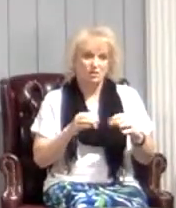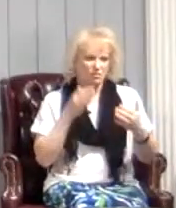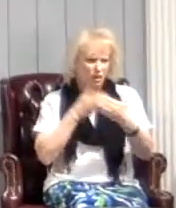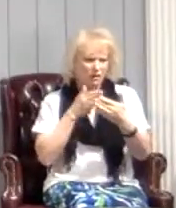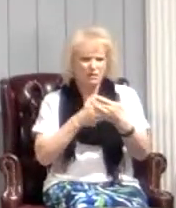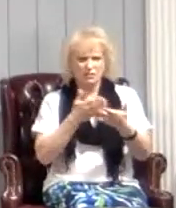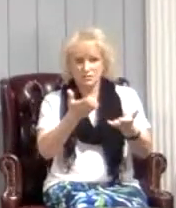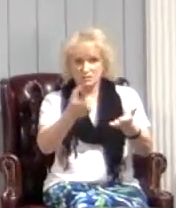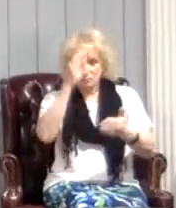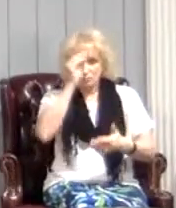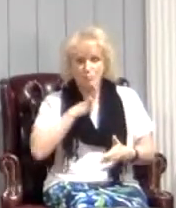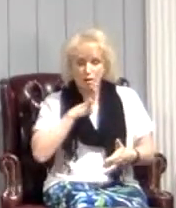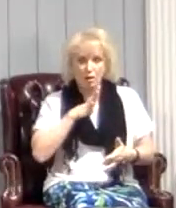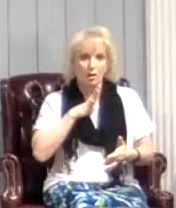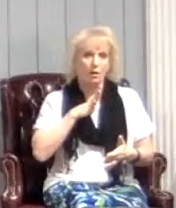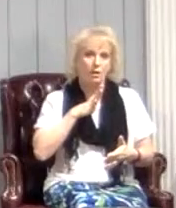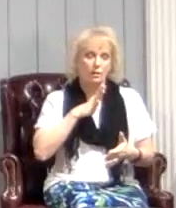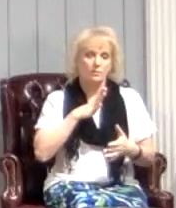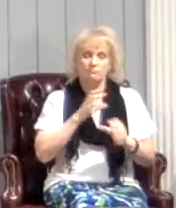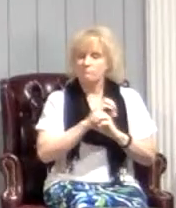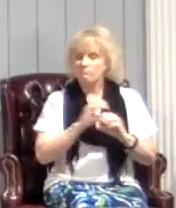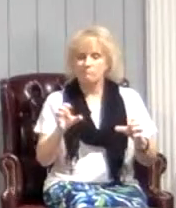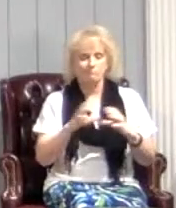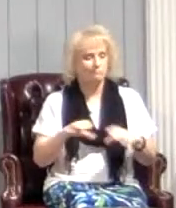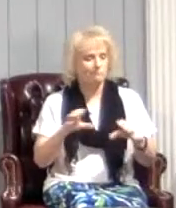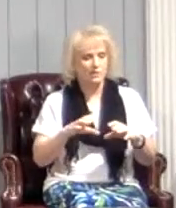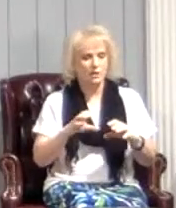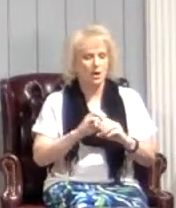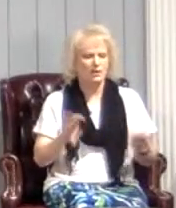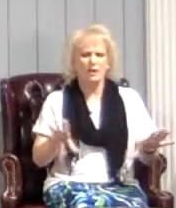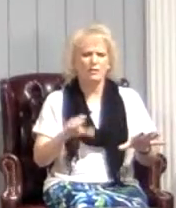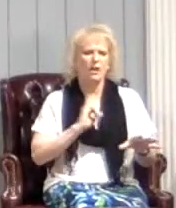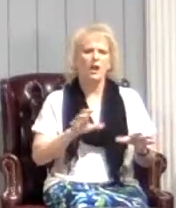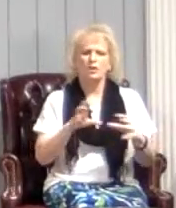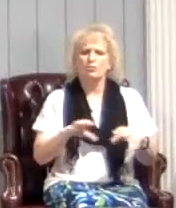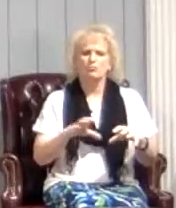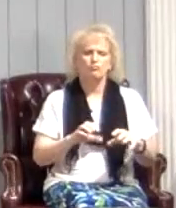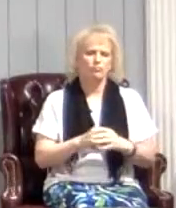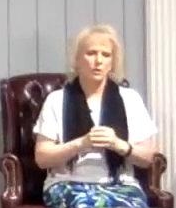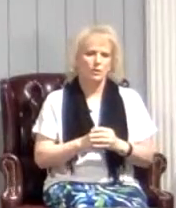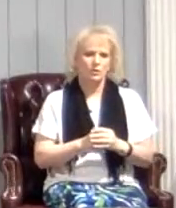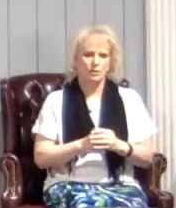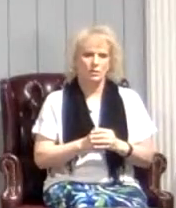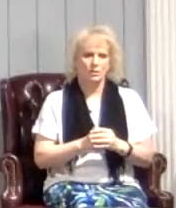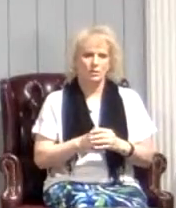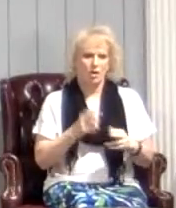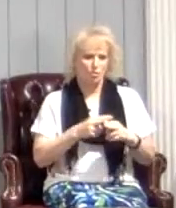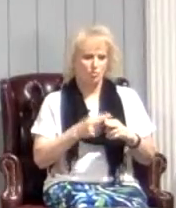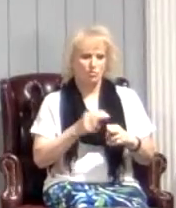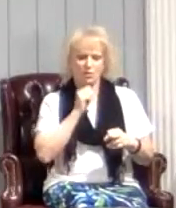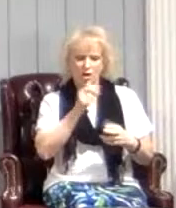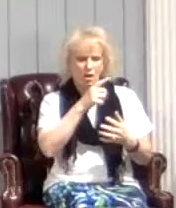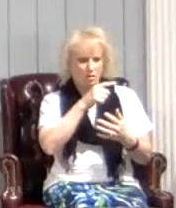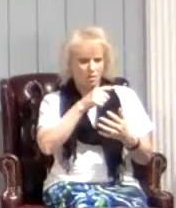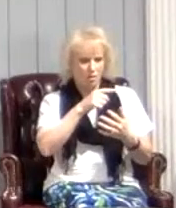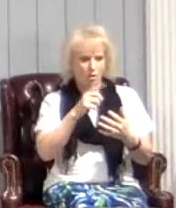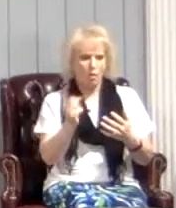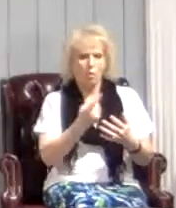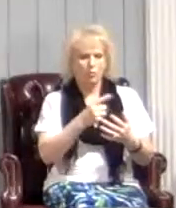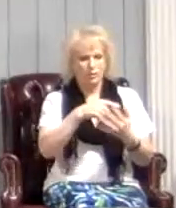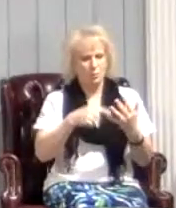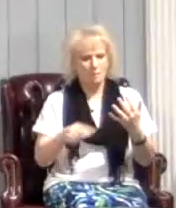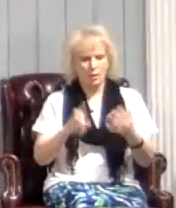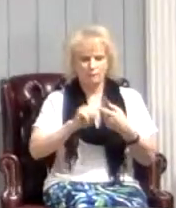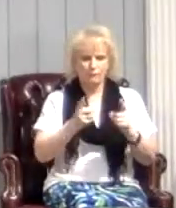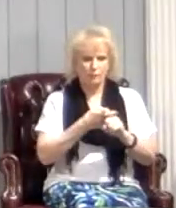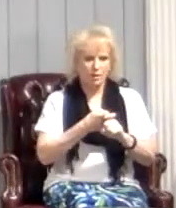against this guy. There's nothing that I can do about him. His reputation is not only among his friends, but it's also among those